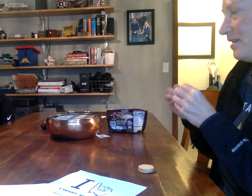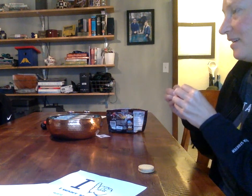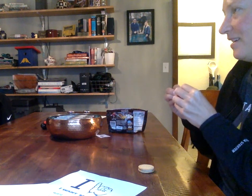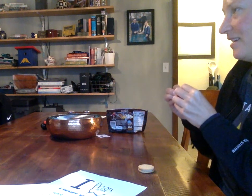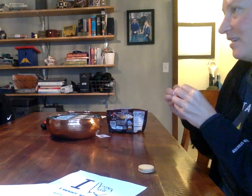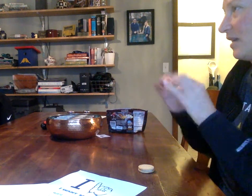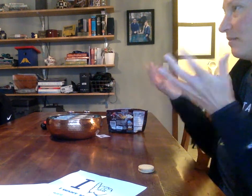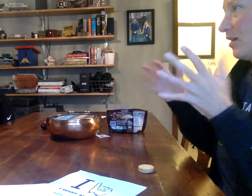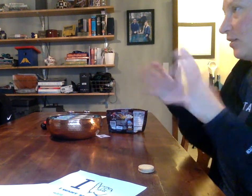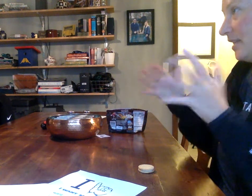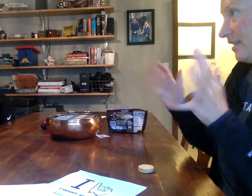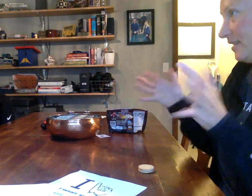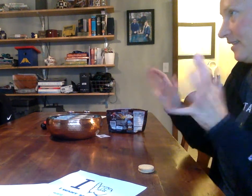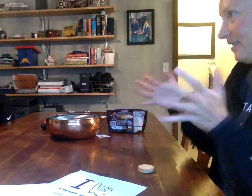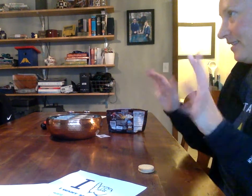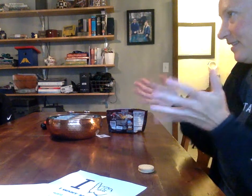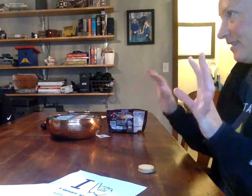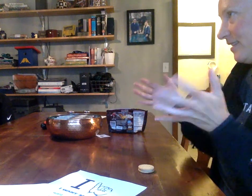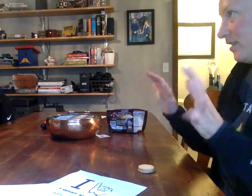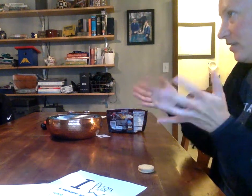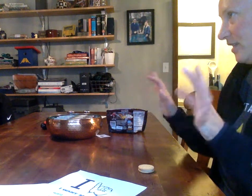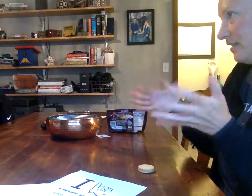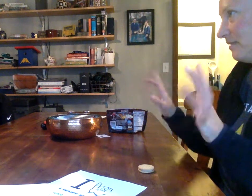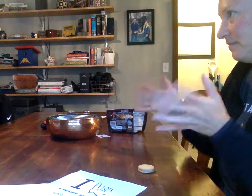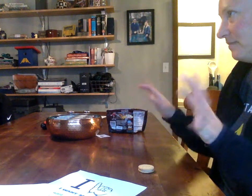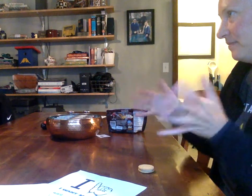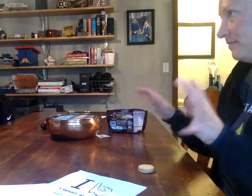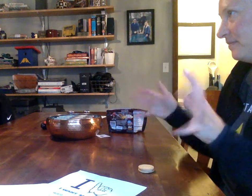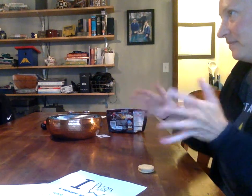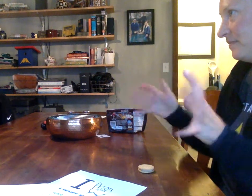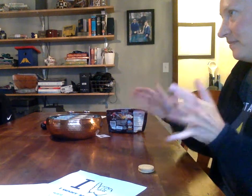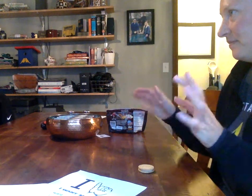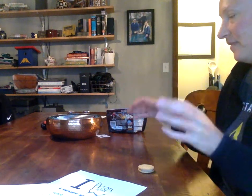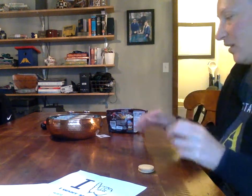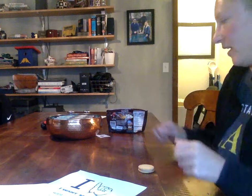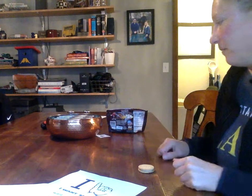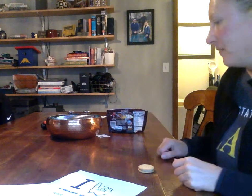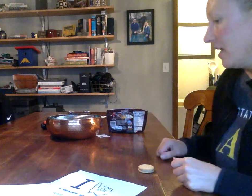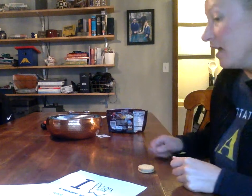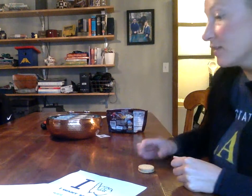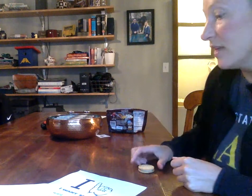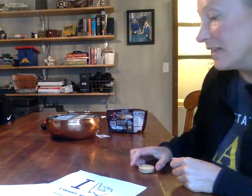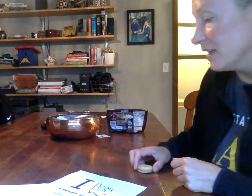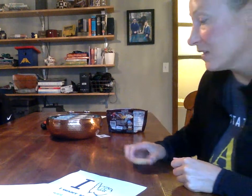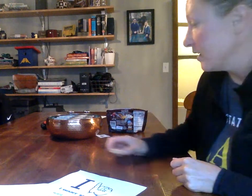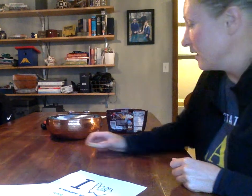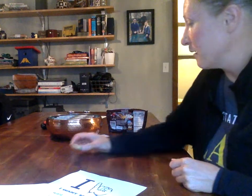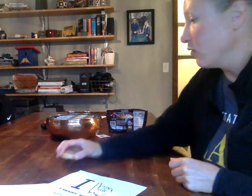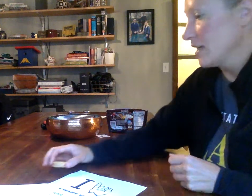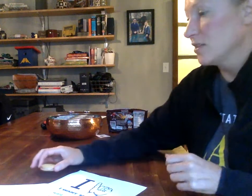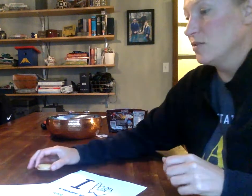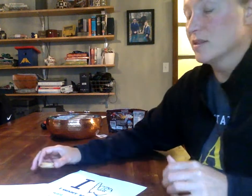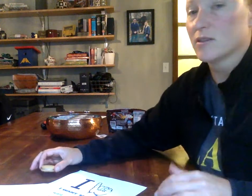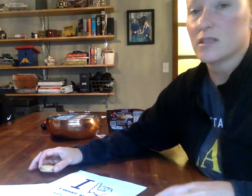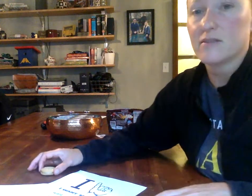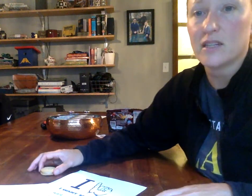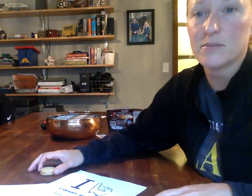Nothing. That'll be all done. All done? Okay. So that is some ways that you can start to develop